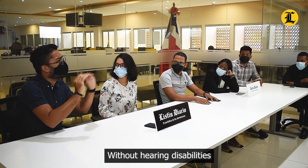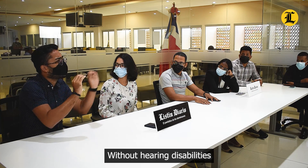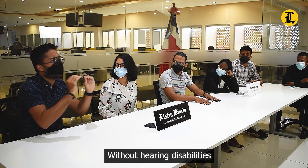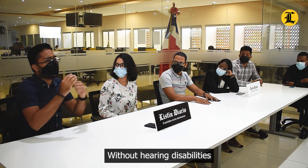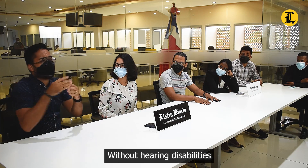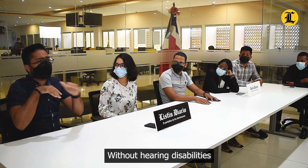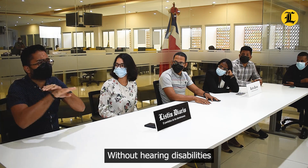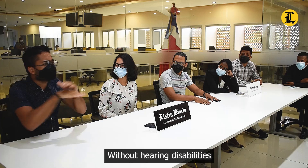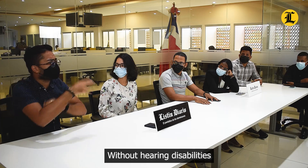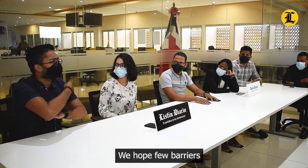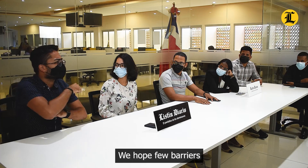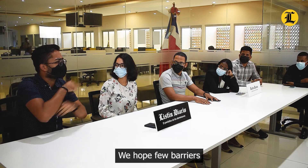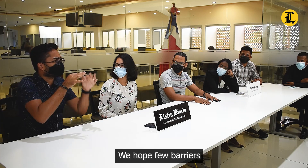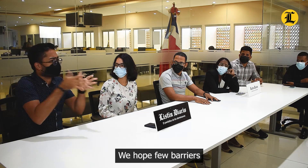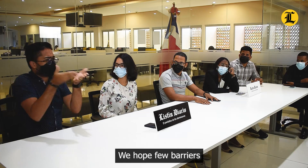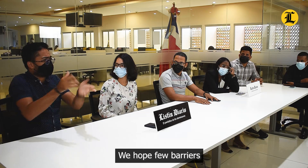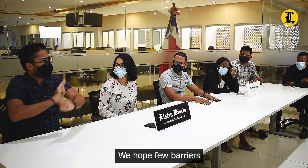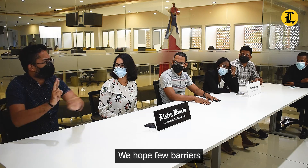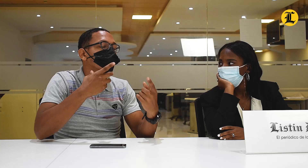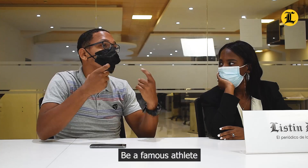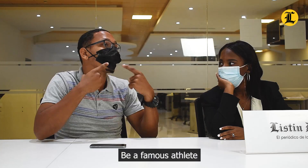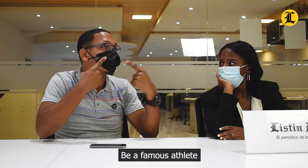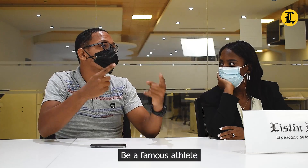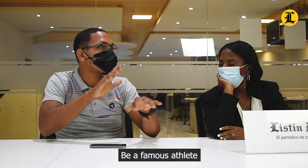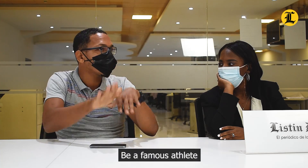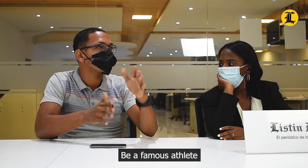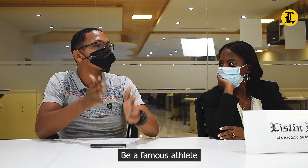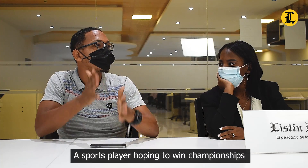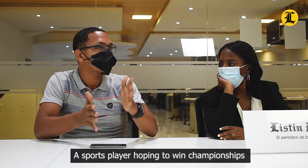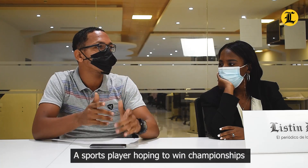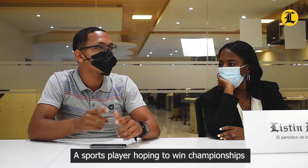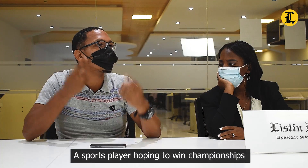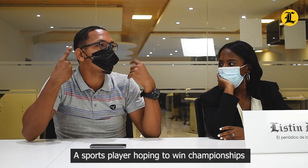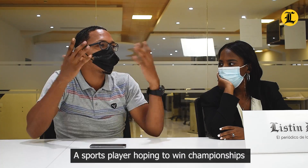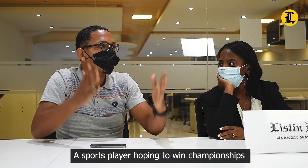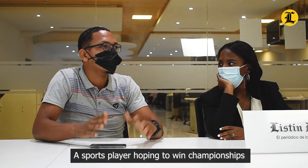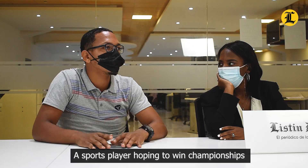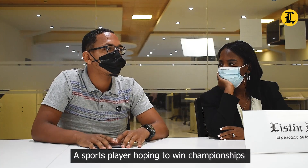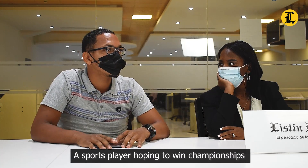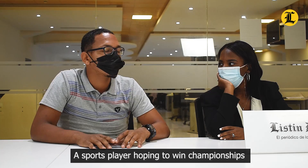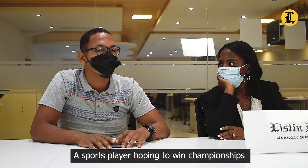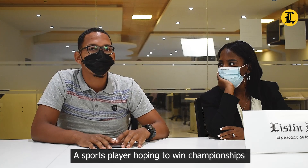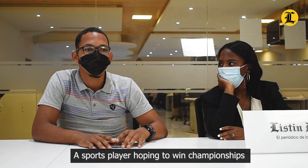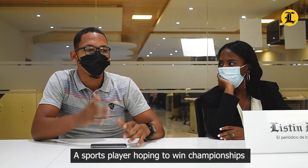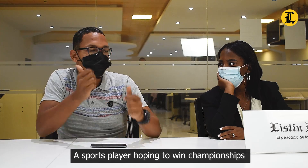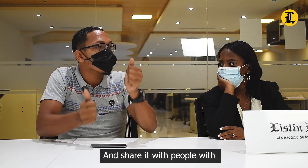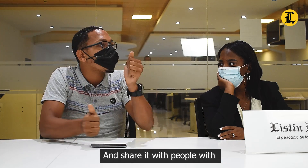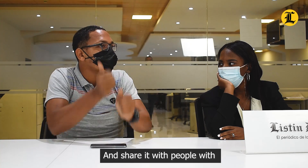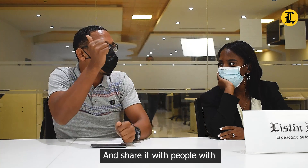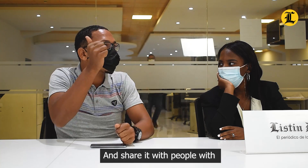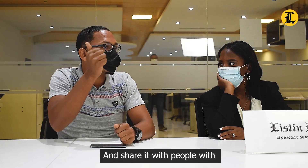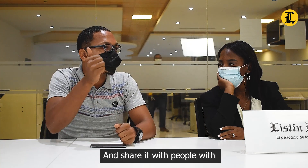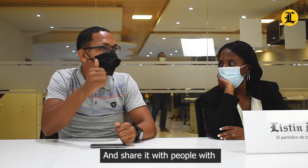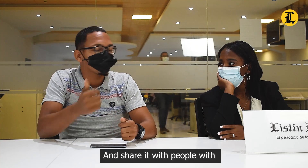without hearing disabilities. We hope few barriers. Be a famous athlete, a sports player hoping to win championships